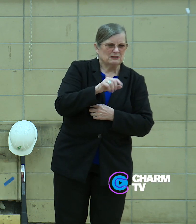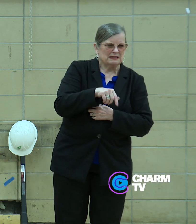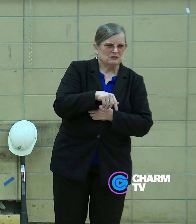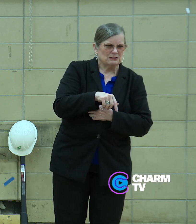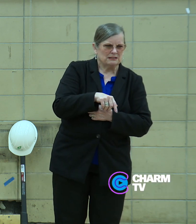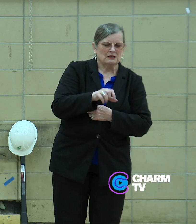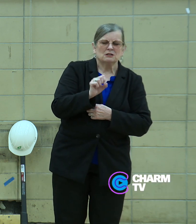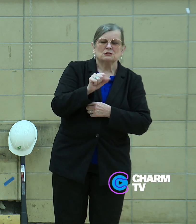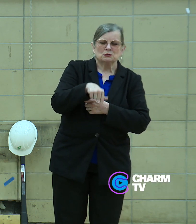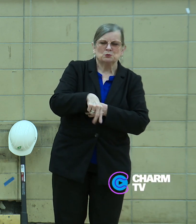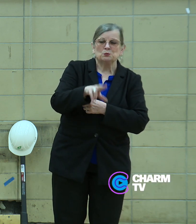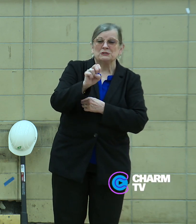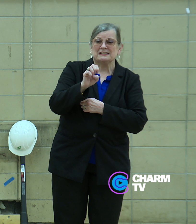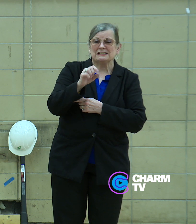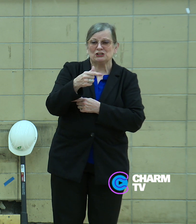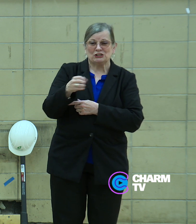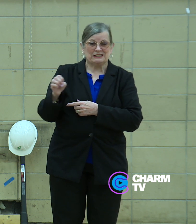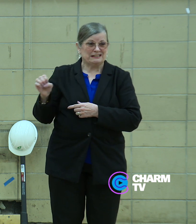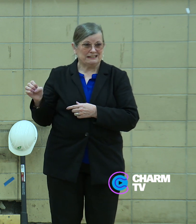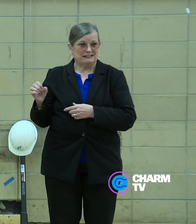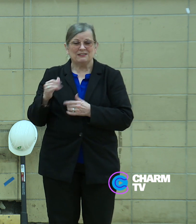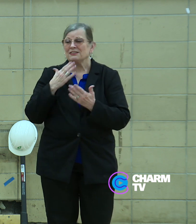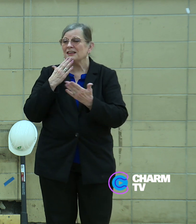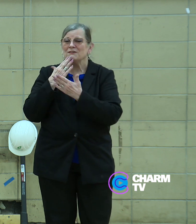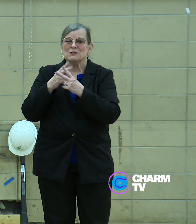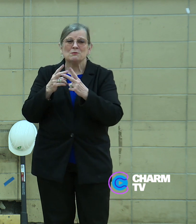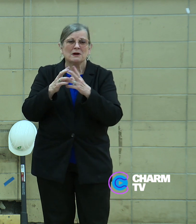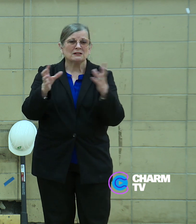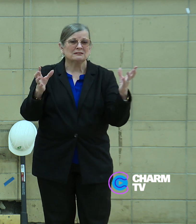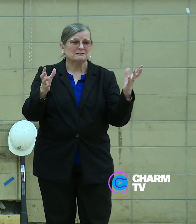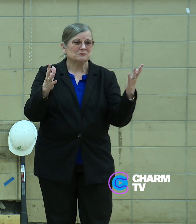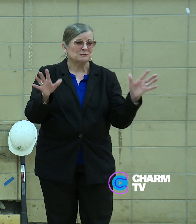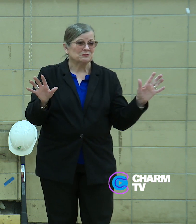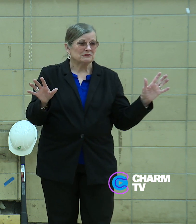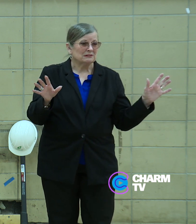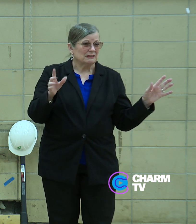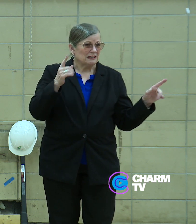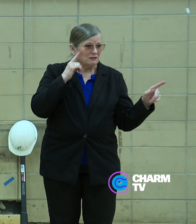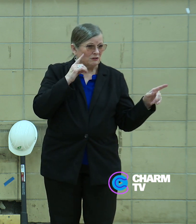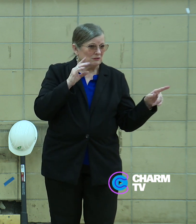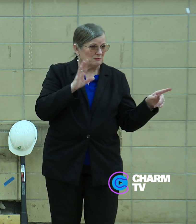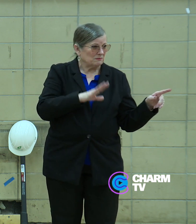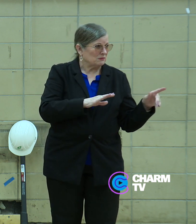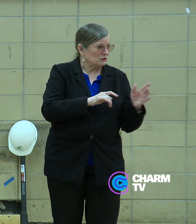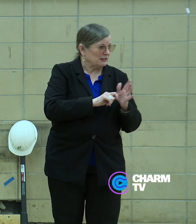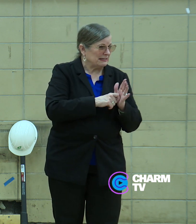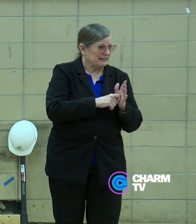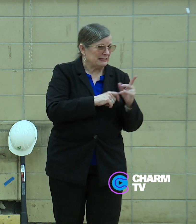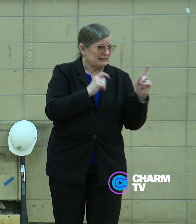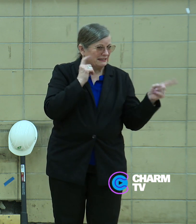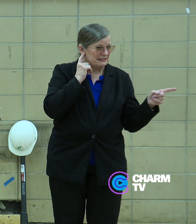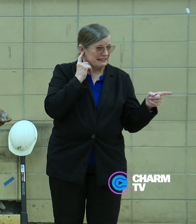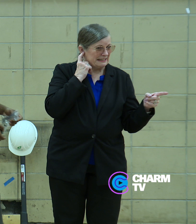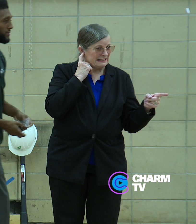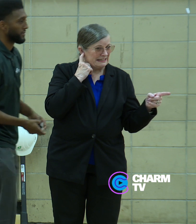Thank you. Thank you very much. Thank you. Ms. Spence, I believe these are yours, man.